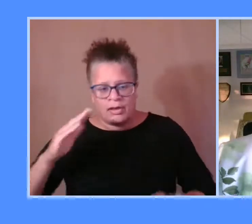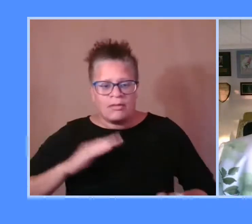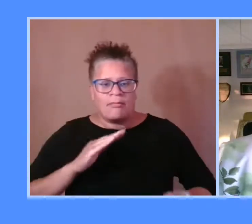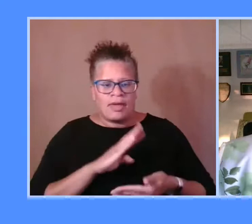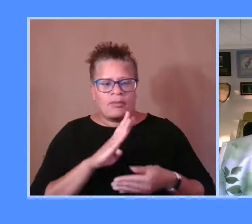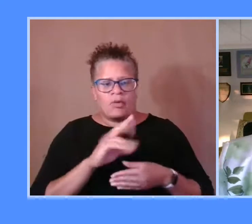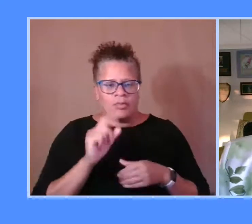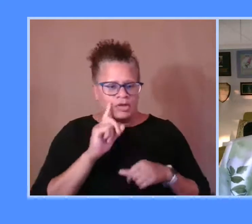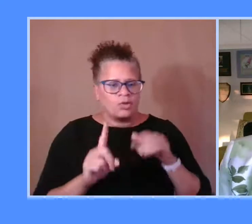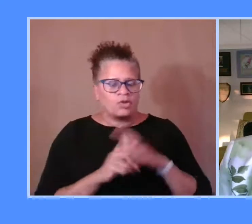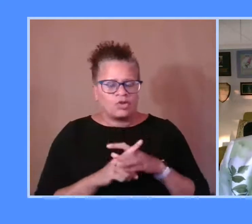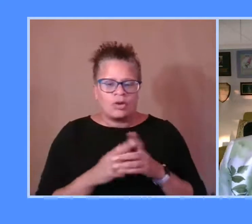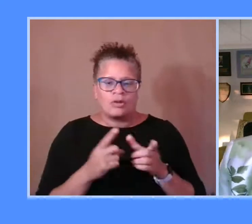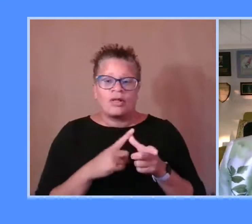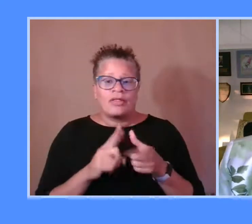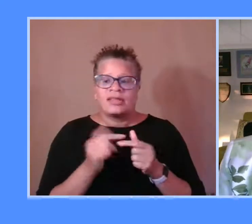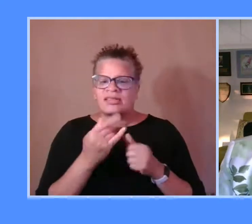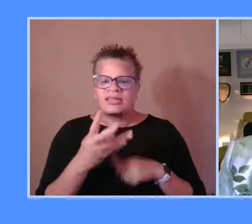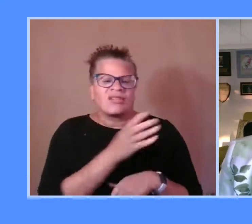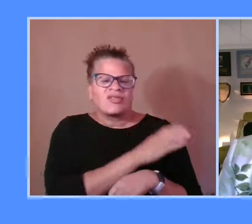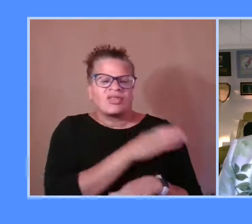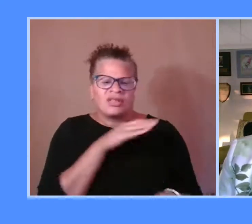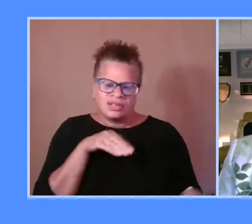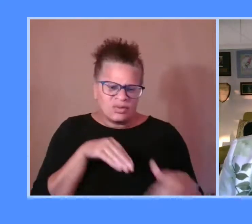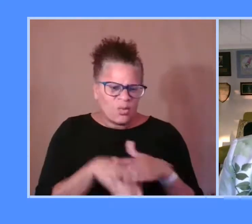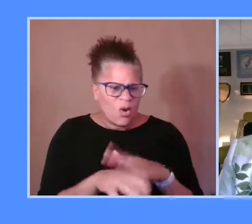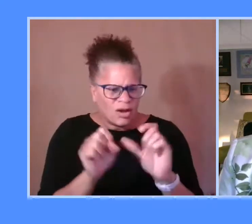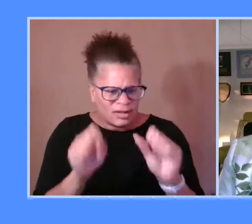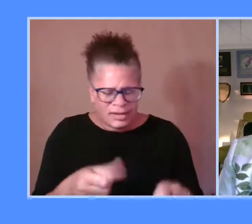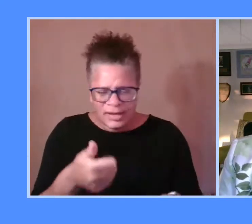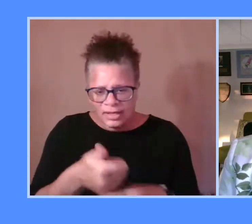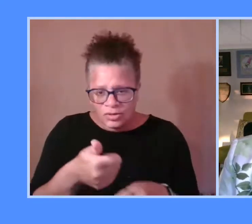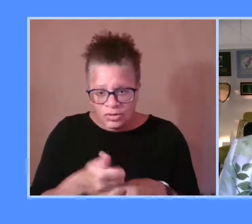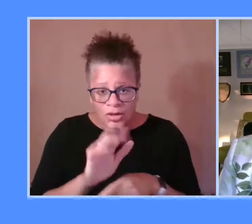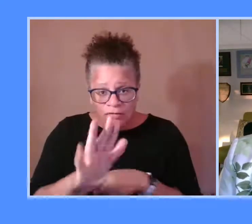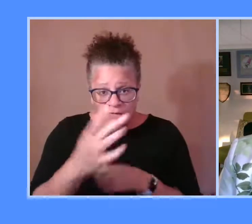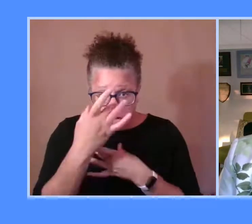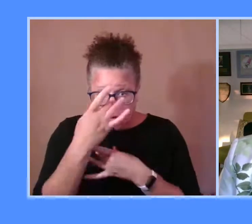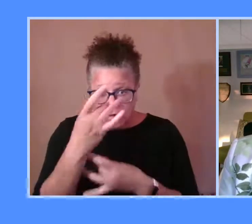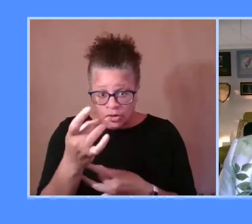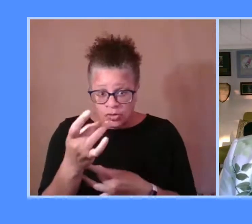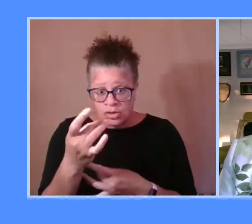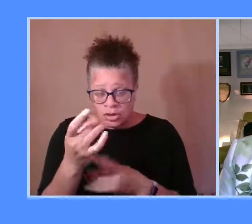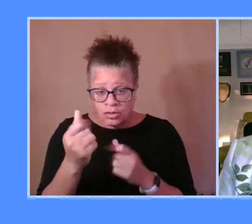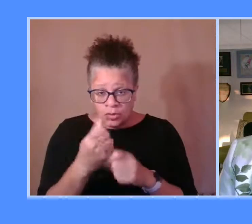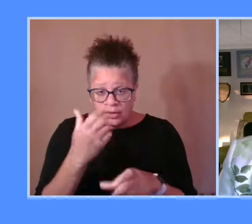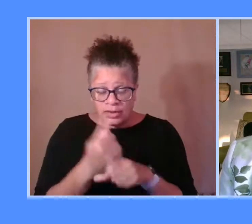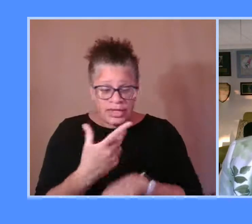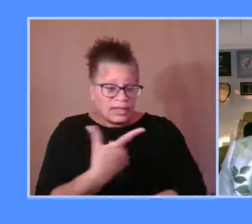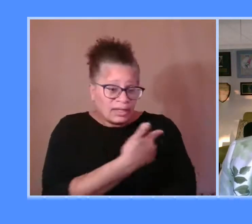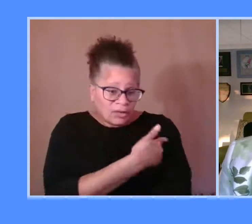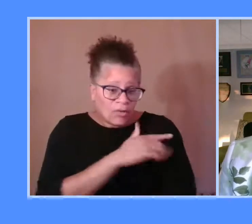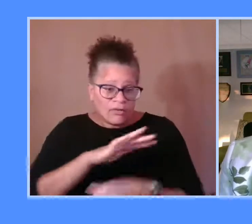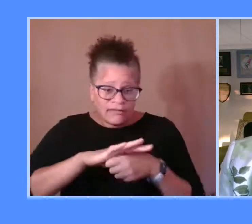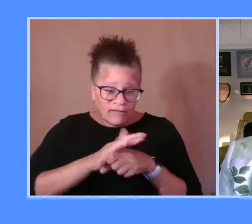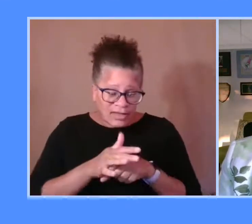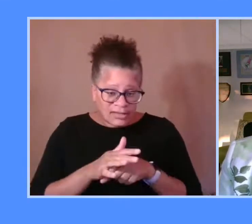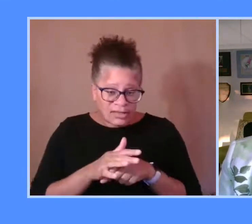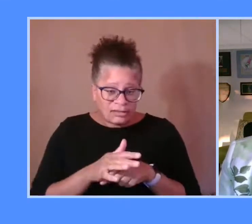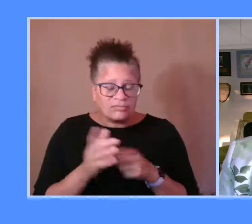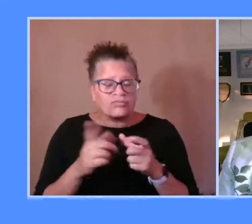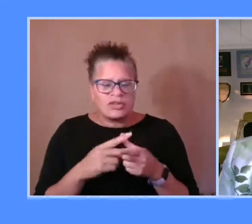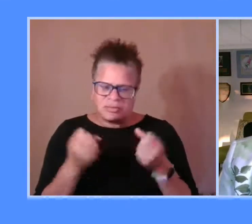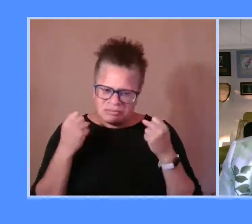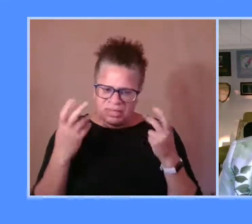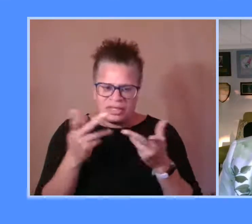5th. There's walk-in clinics. So if you are interested in getting your COVID vaccine, for instance, there's